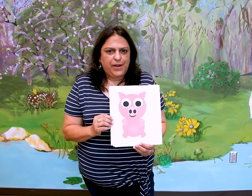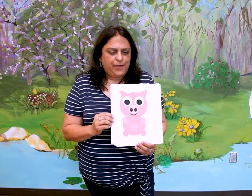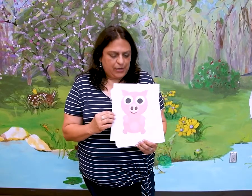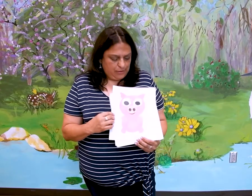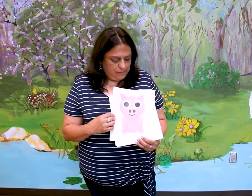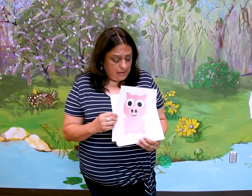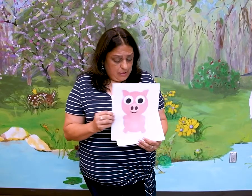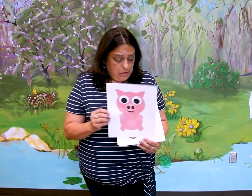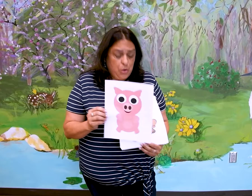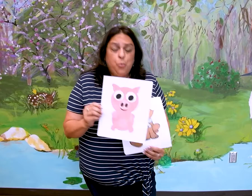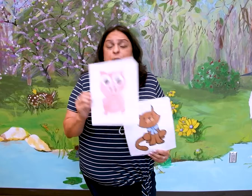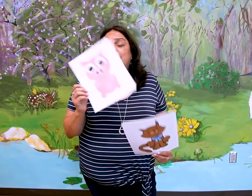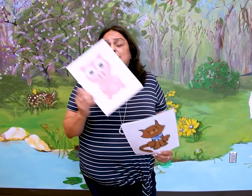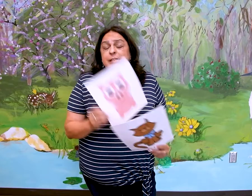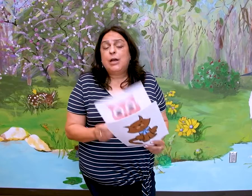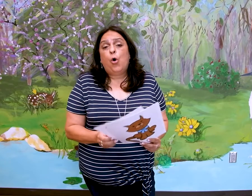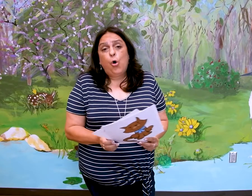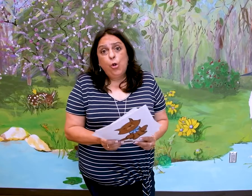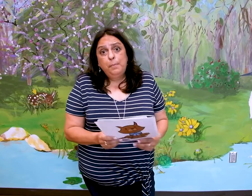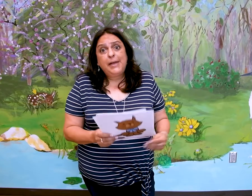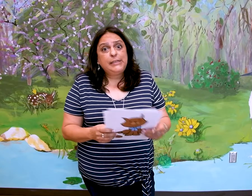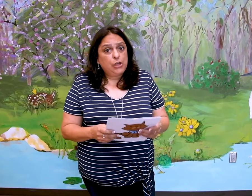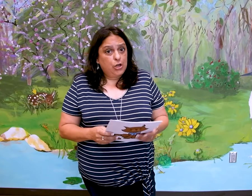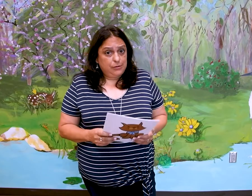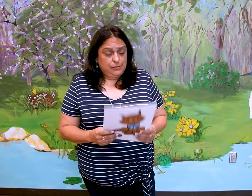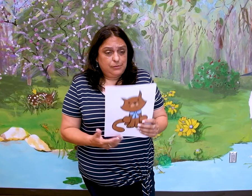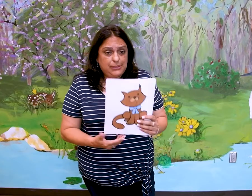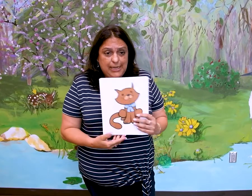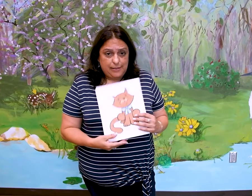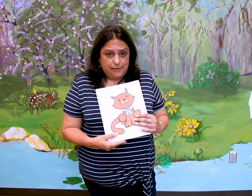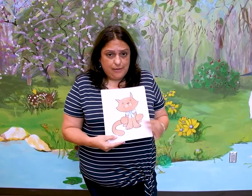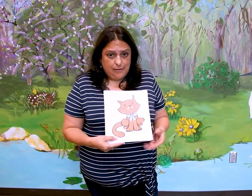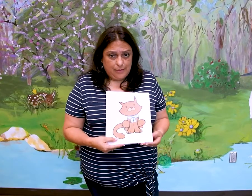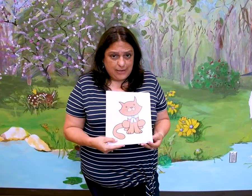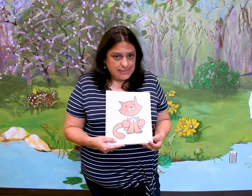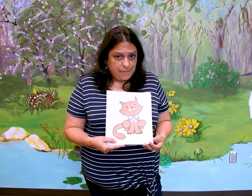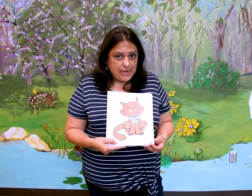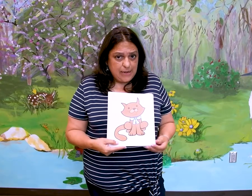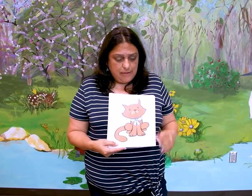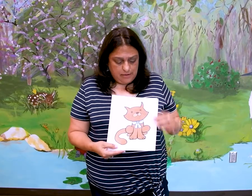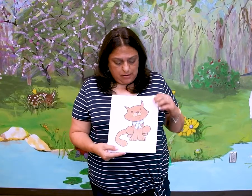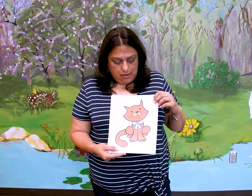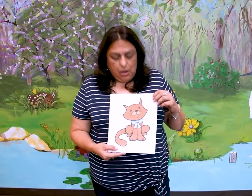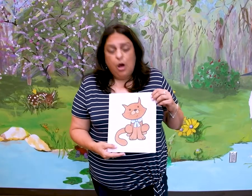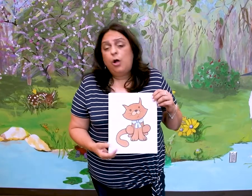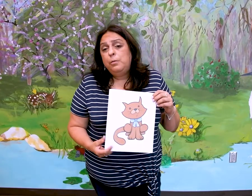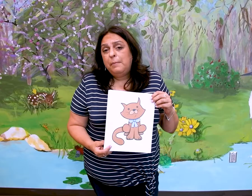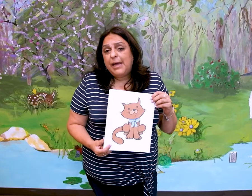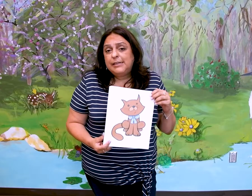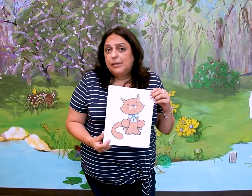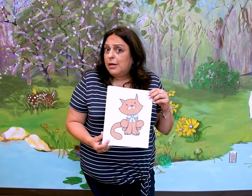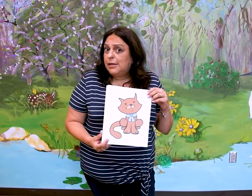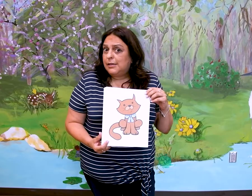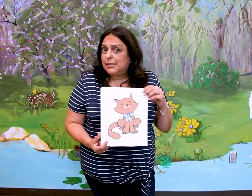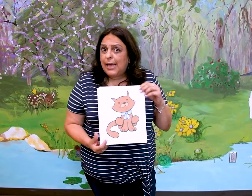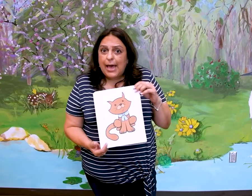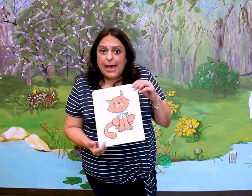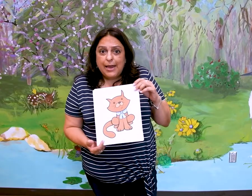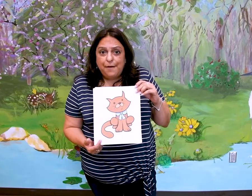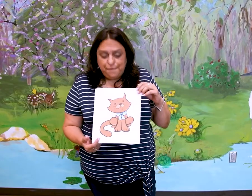good. We're gonna sing Old MacDonald together. You guys are ready? Old MacDonald had a